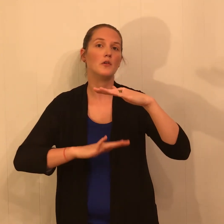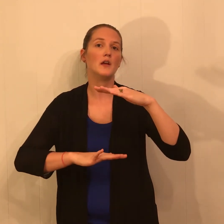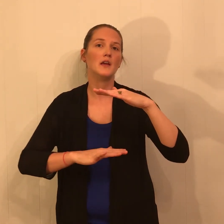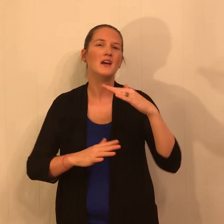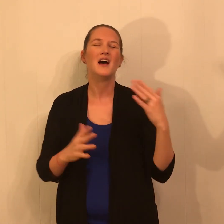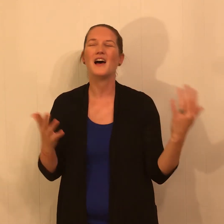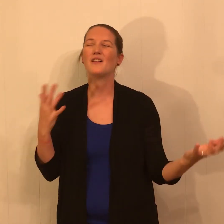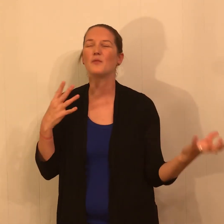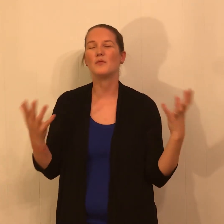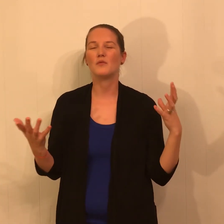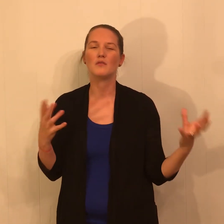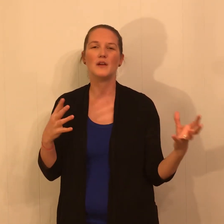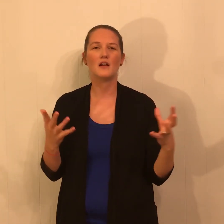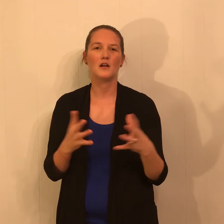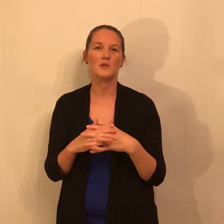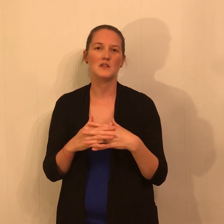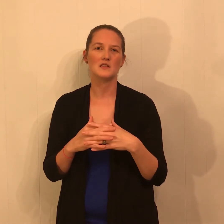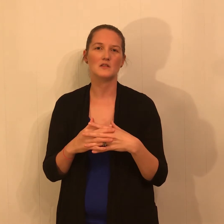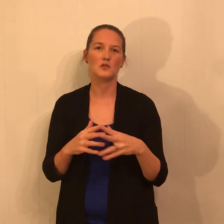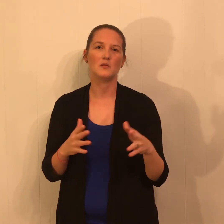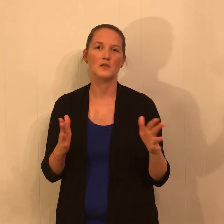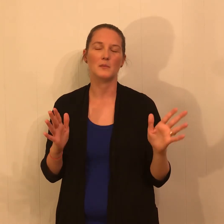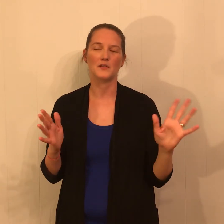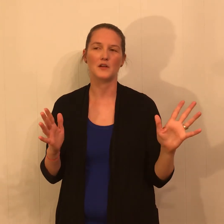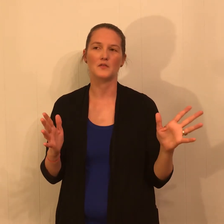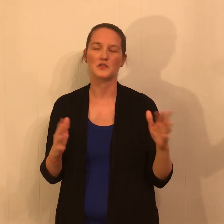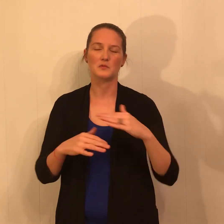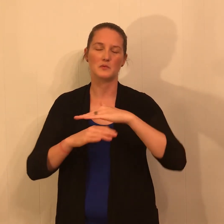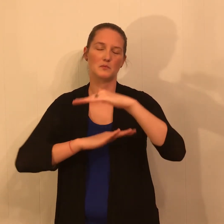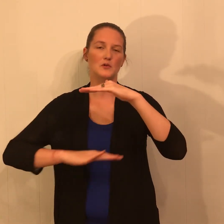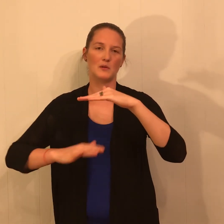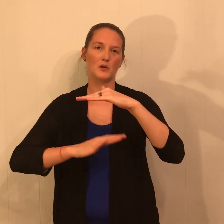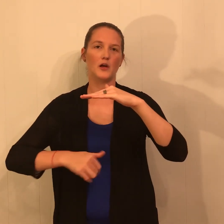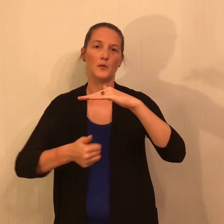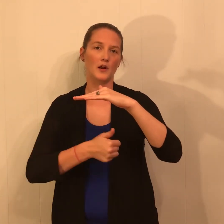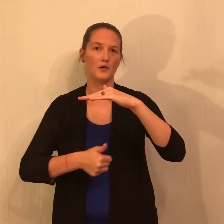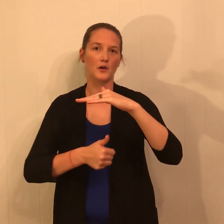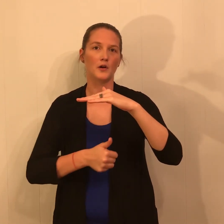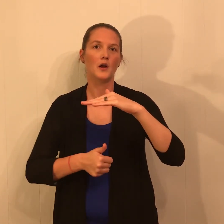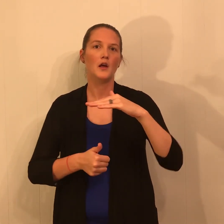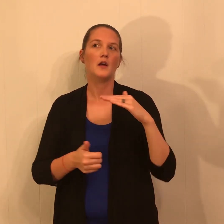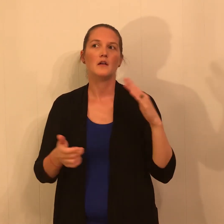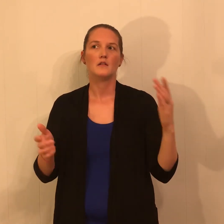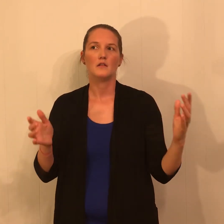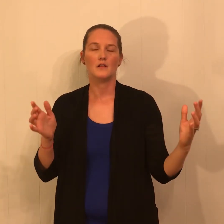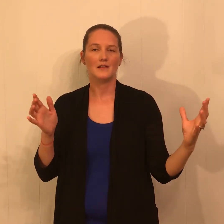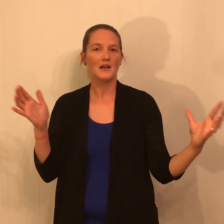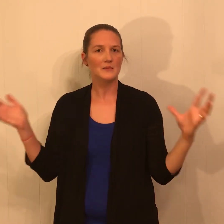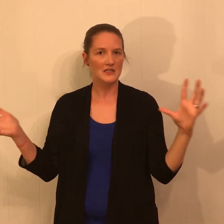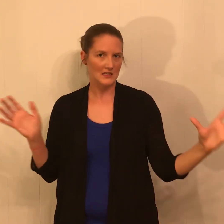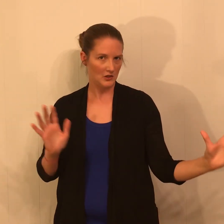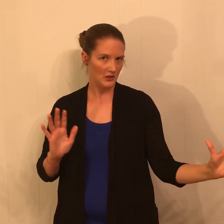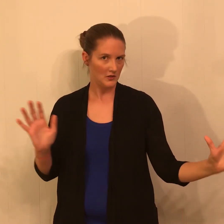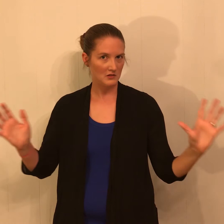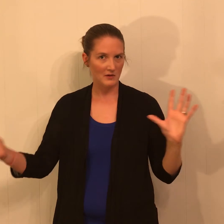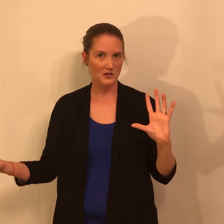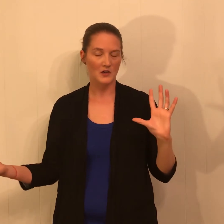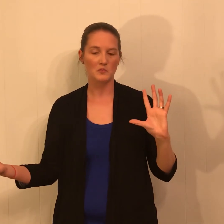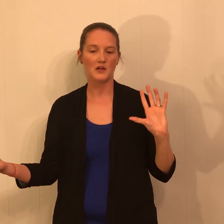tree. We had arguments in school about the difference between below and under. 9 times out of 10 you can use them interchangeably, but